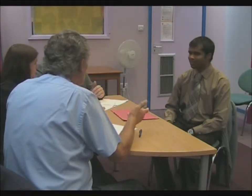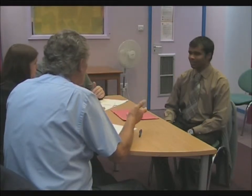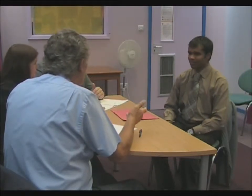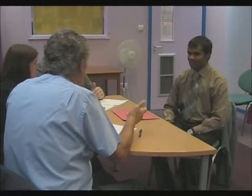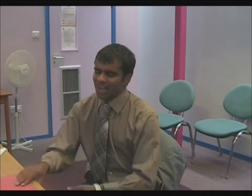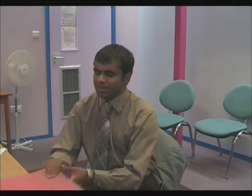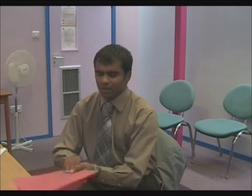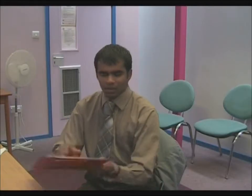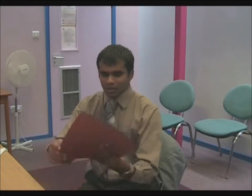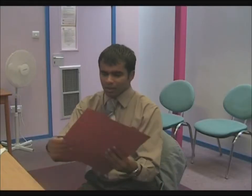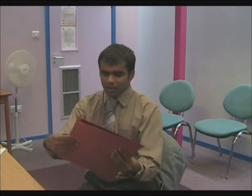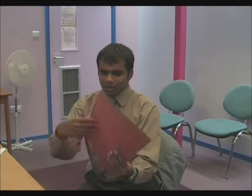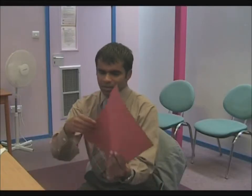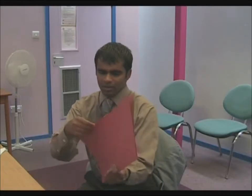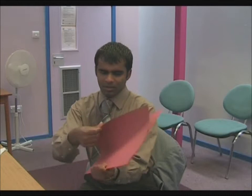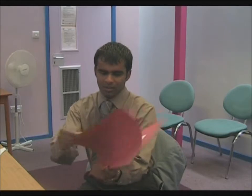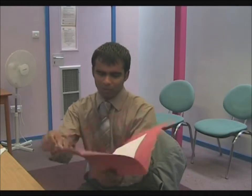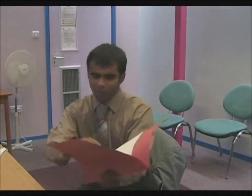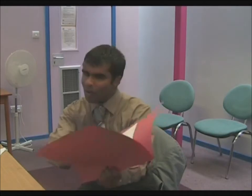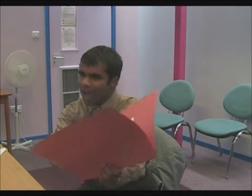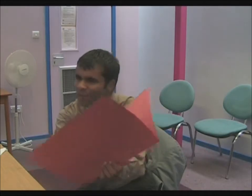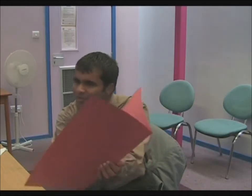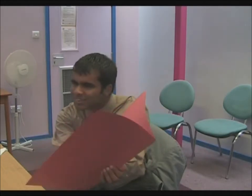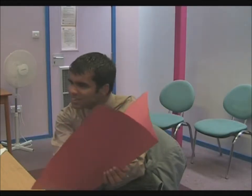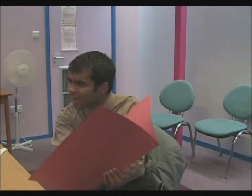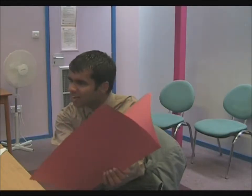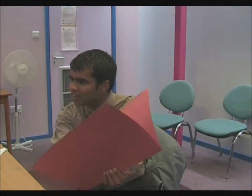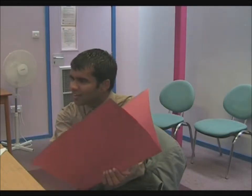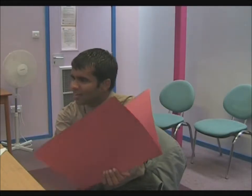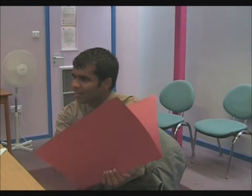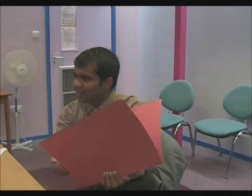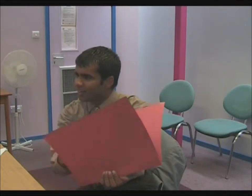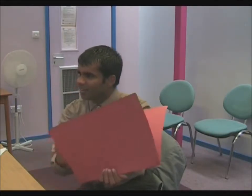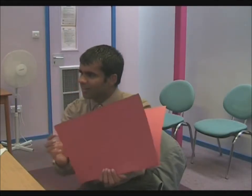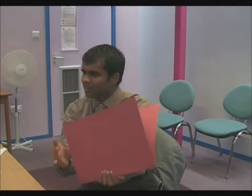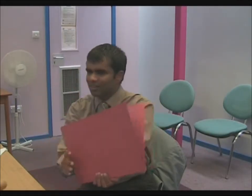I don't understand. I've come for this job interview.